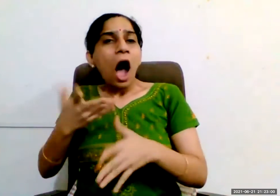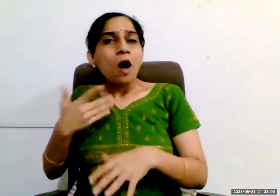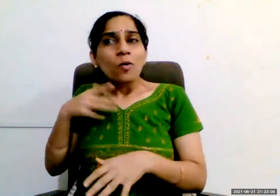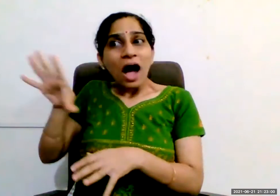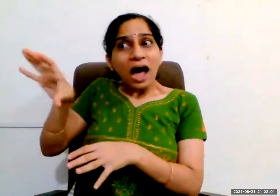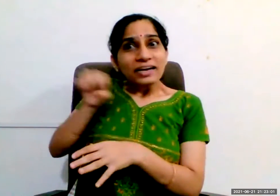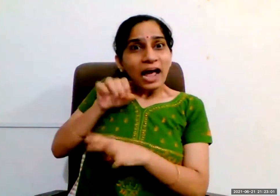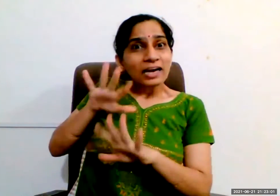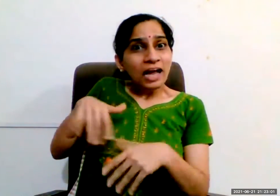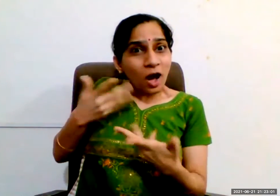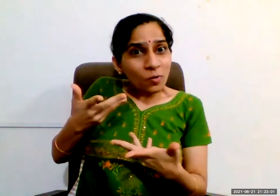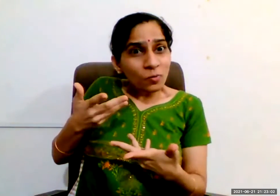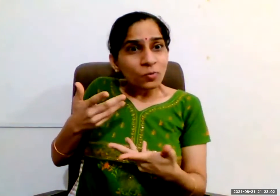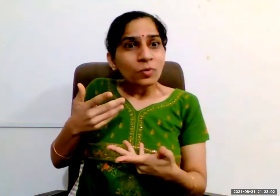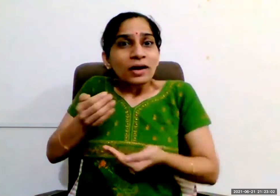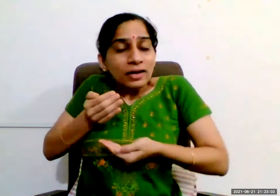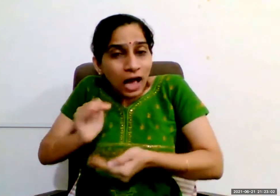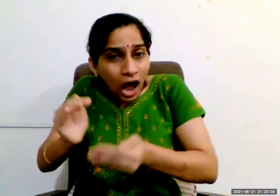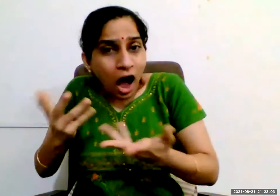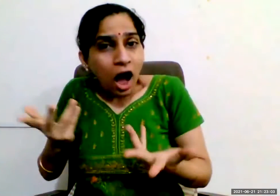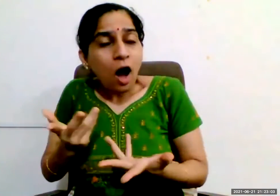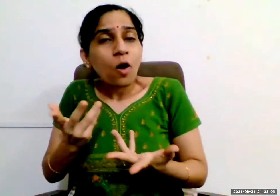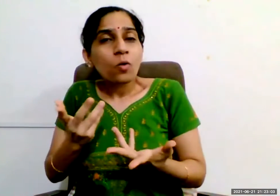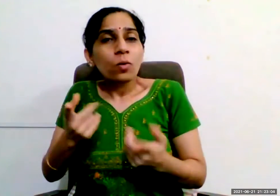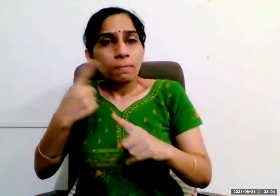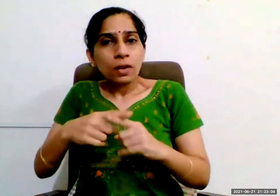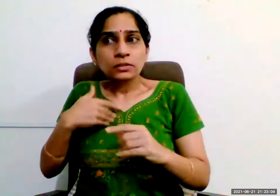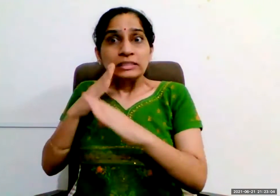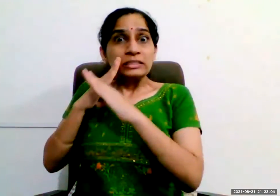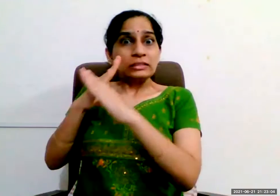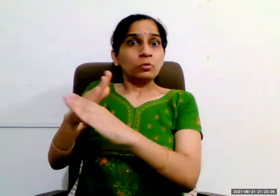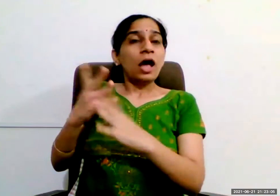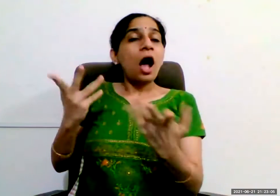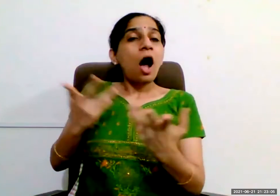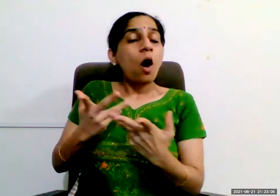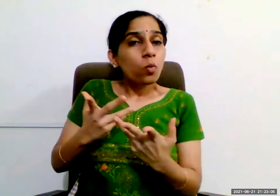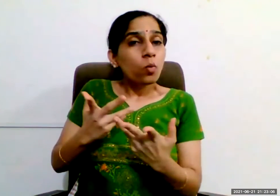of sense. Then how to protect themselves and their family.